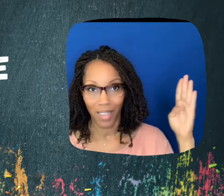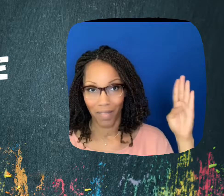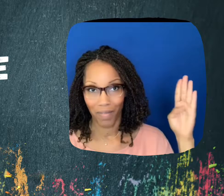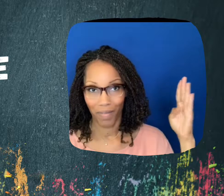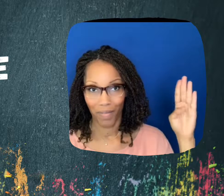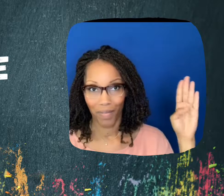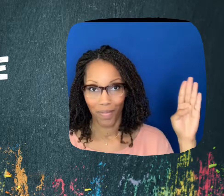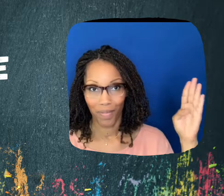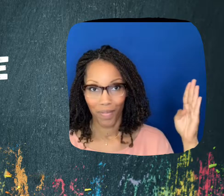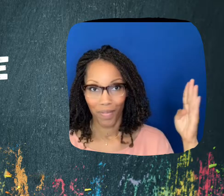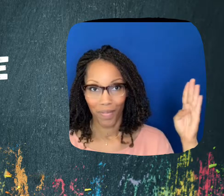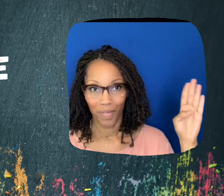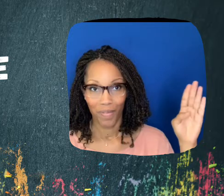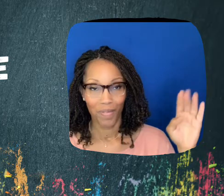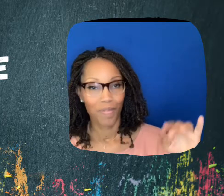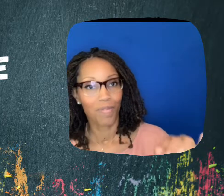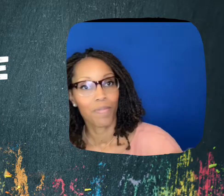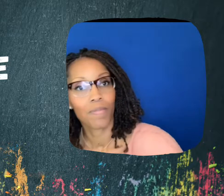shake it.